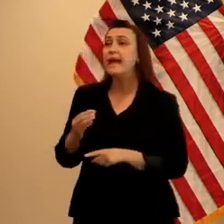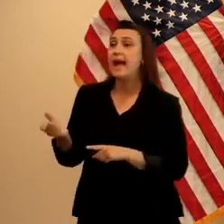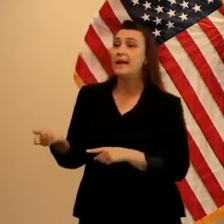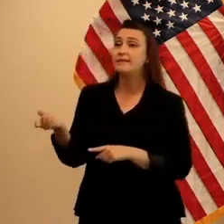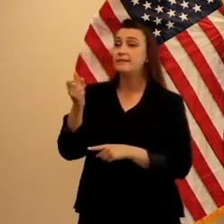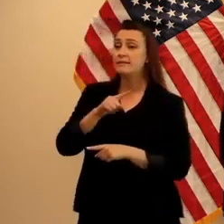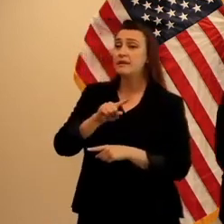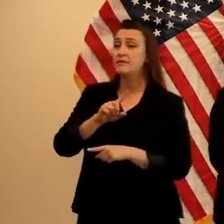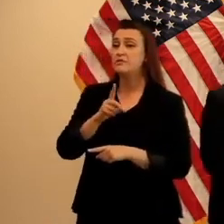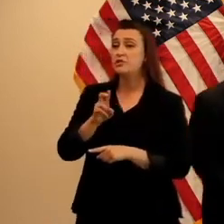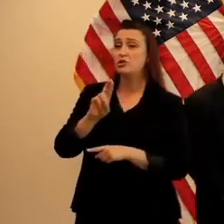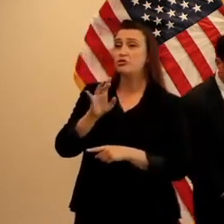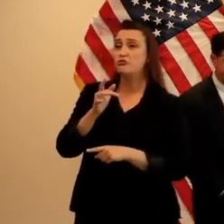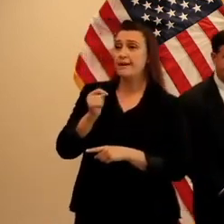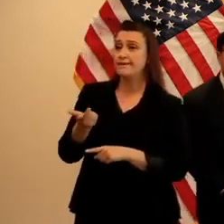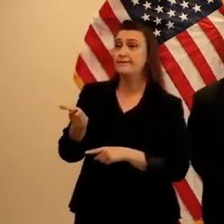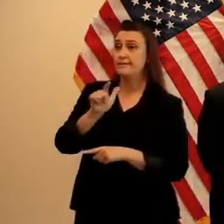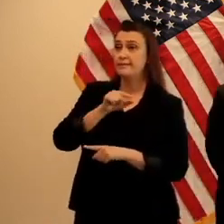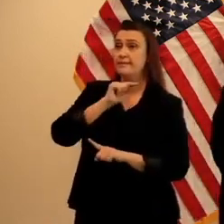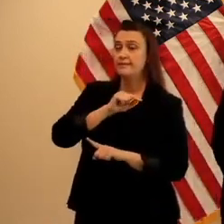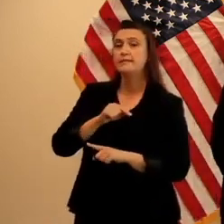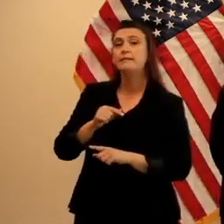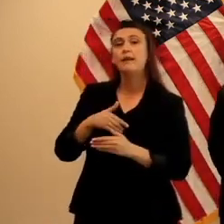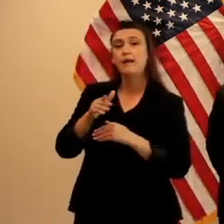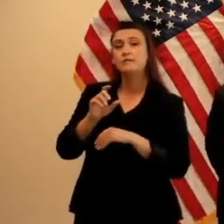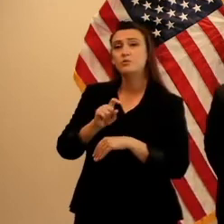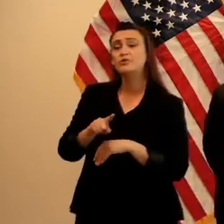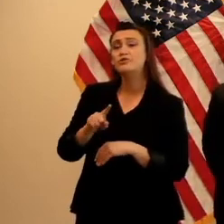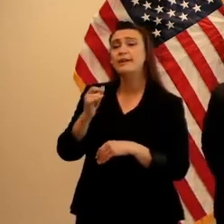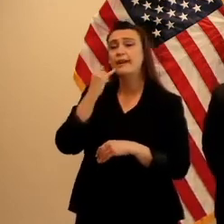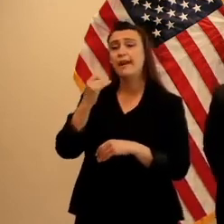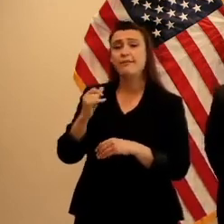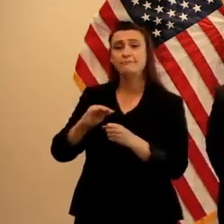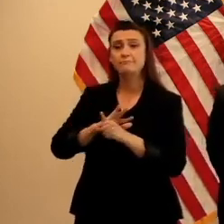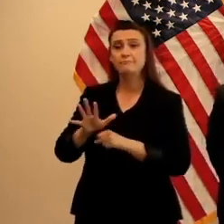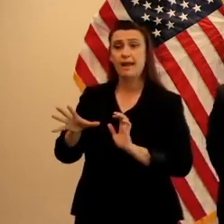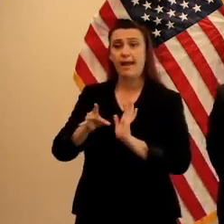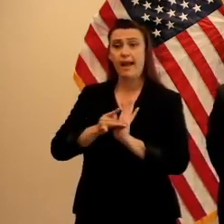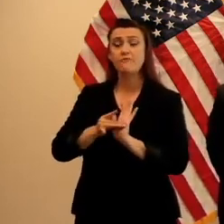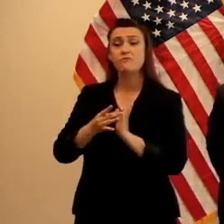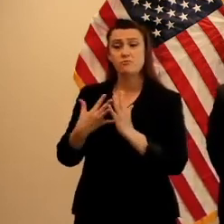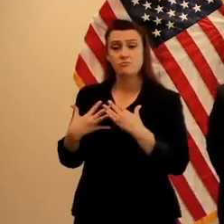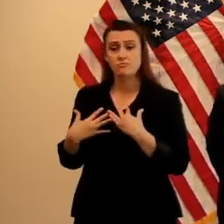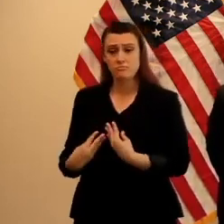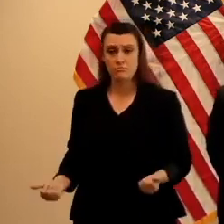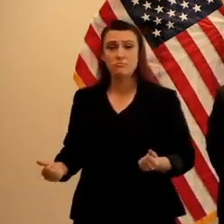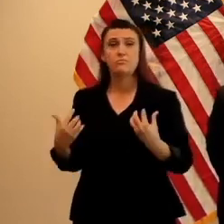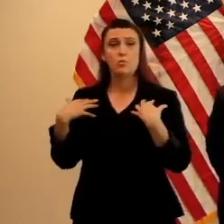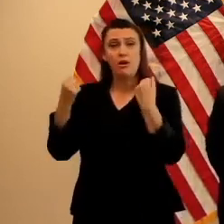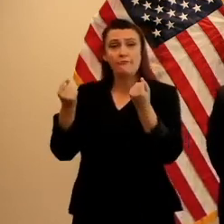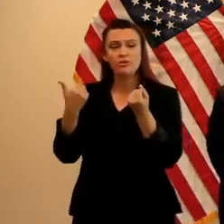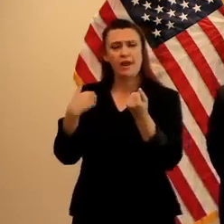next question was about COVID patients who have recovered. Is there any info or